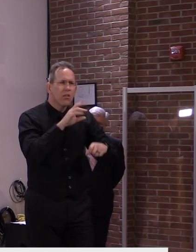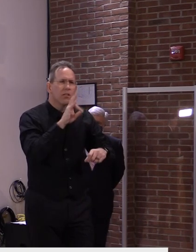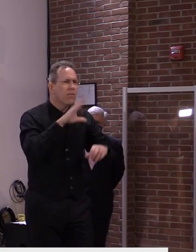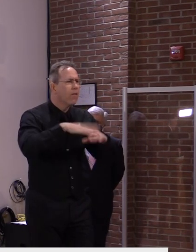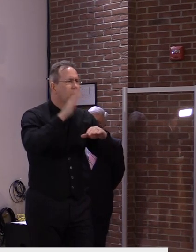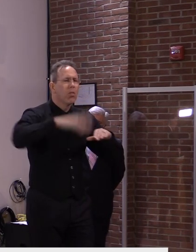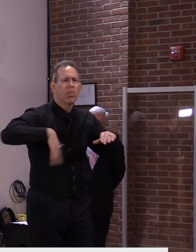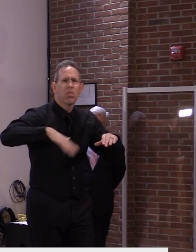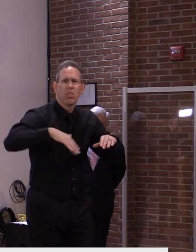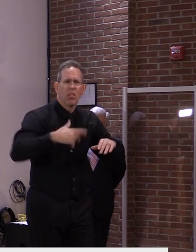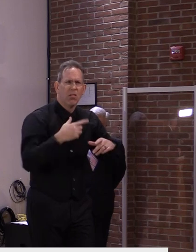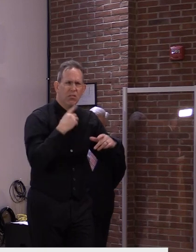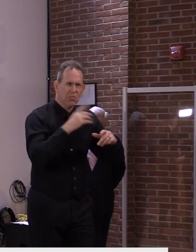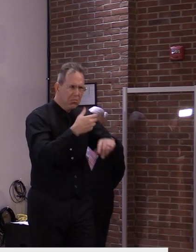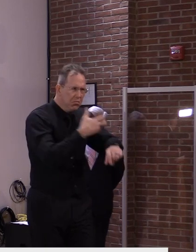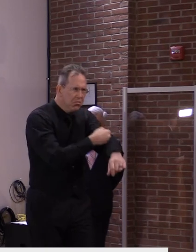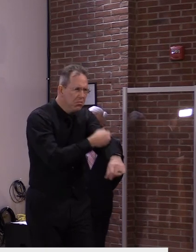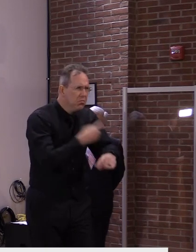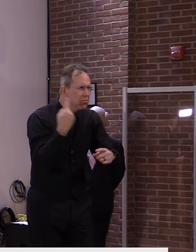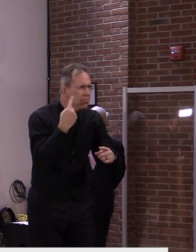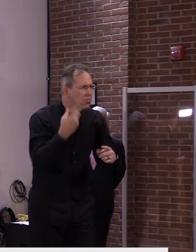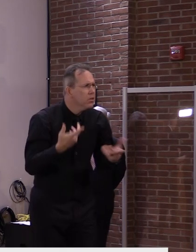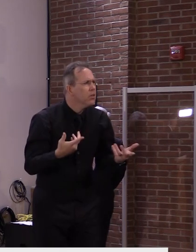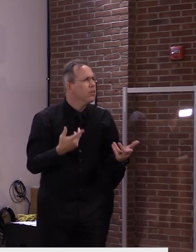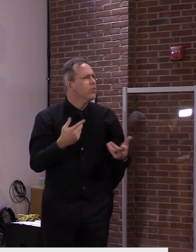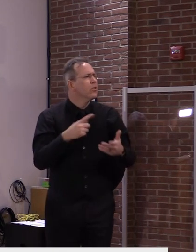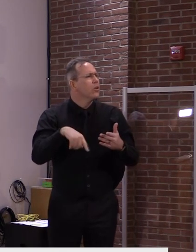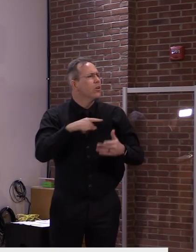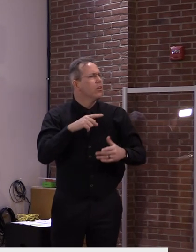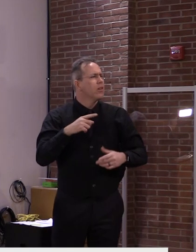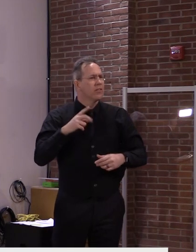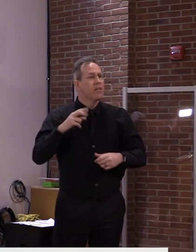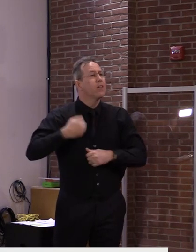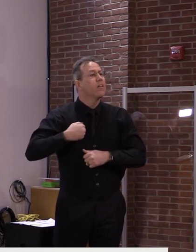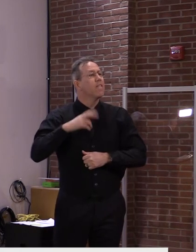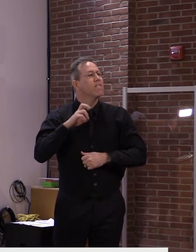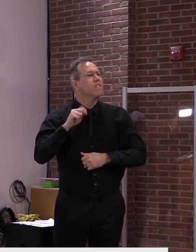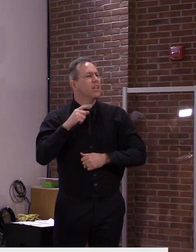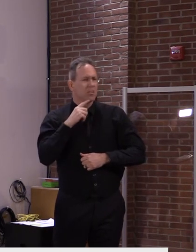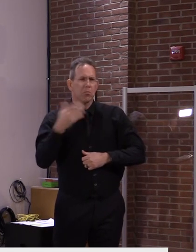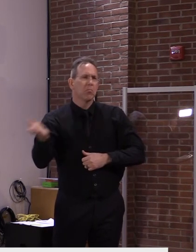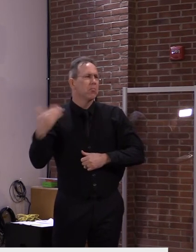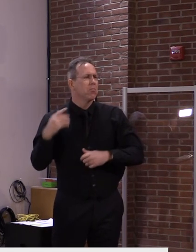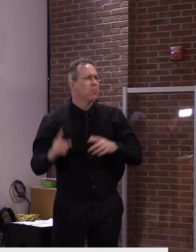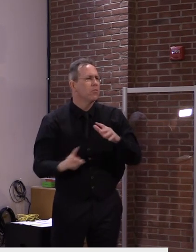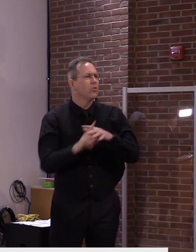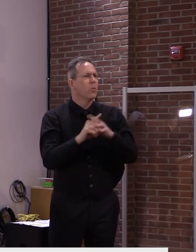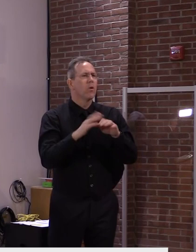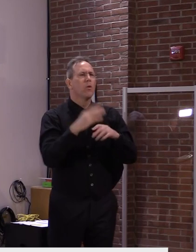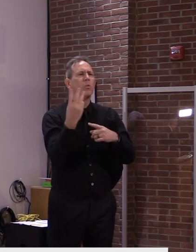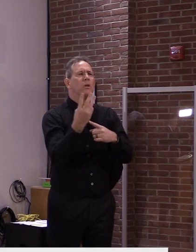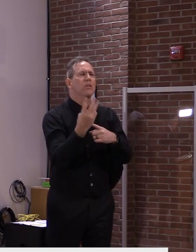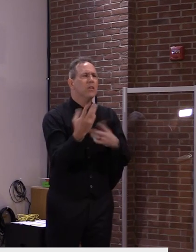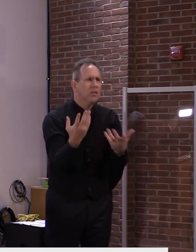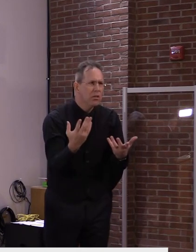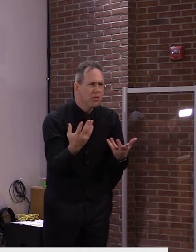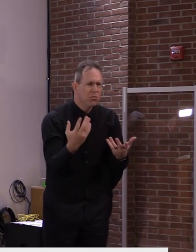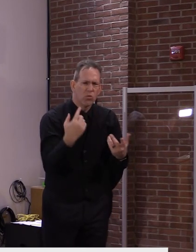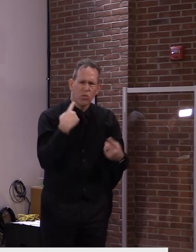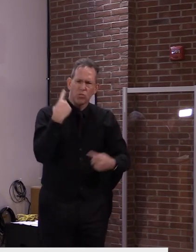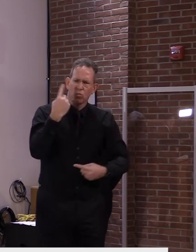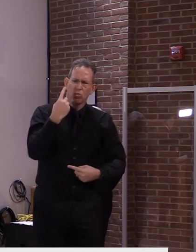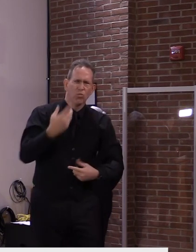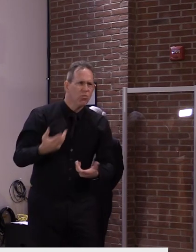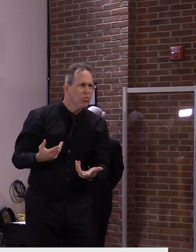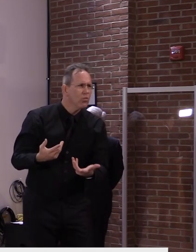told, you know, he could come in Wednesday for his shot. He arrived and he talked about how streamlined the process was. They do them